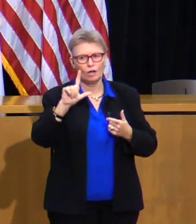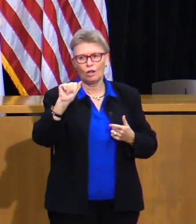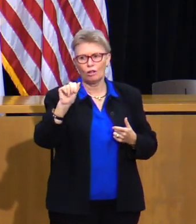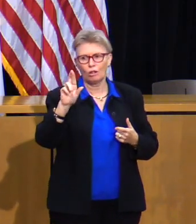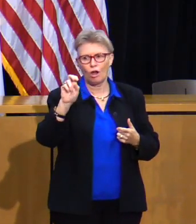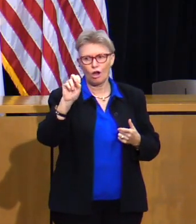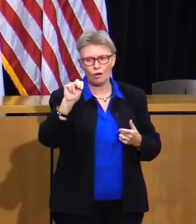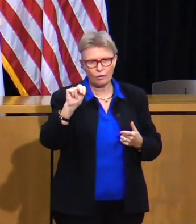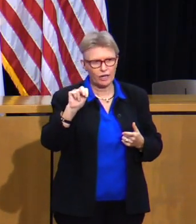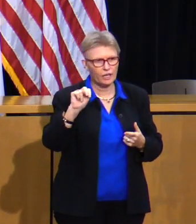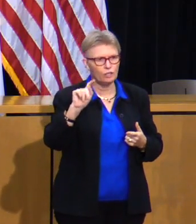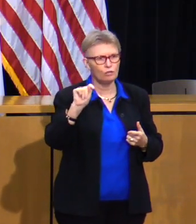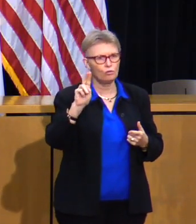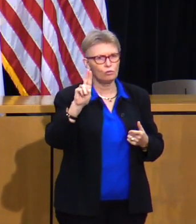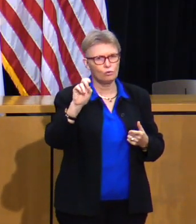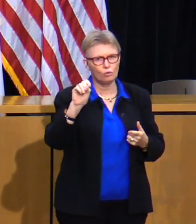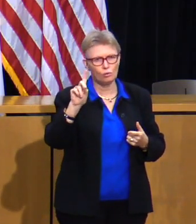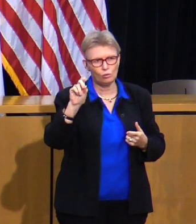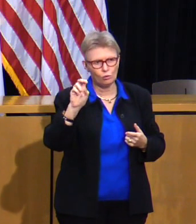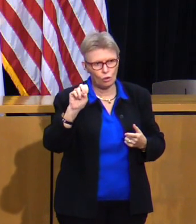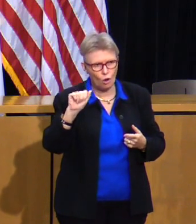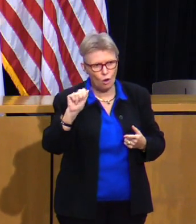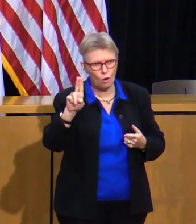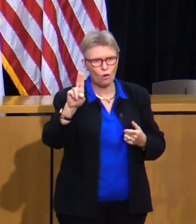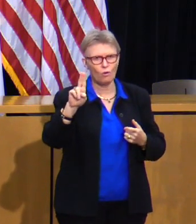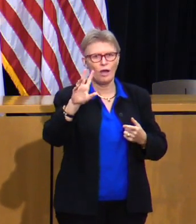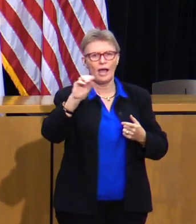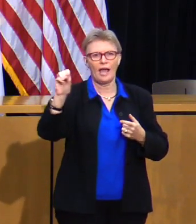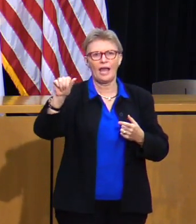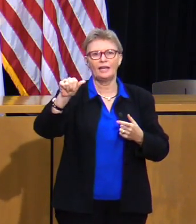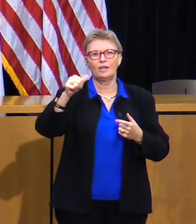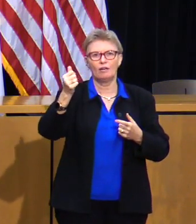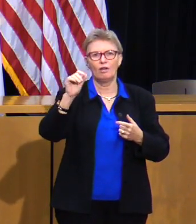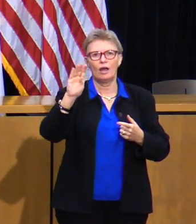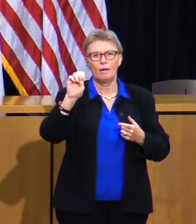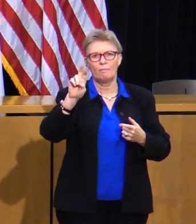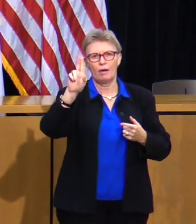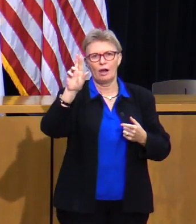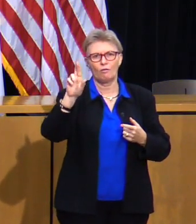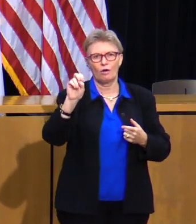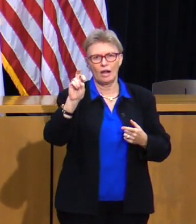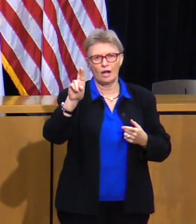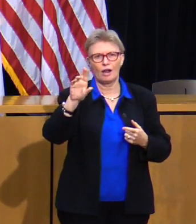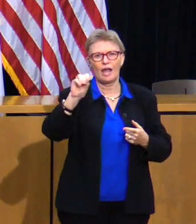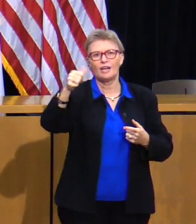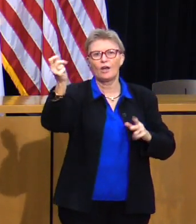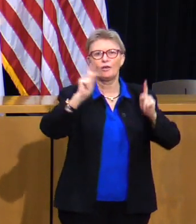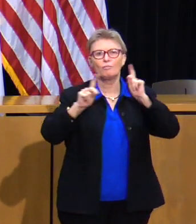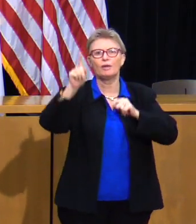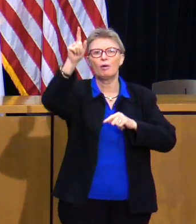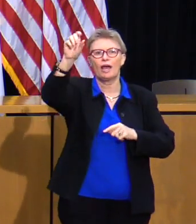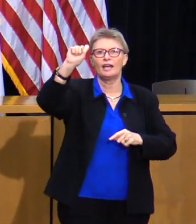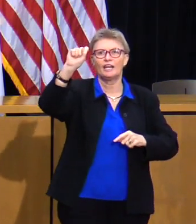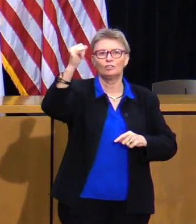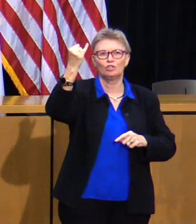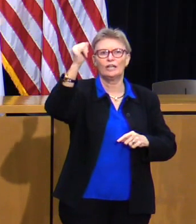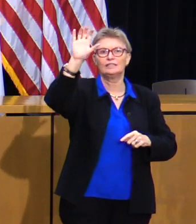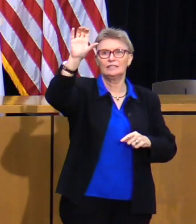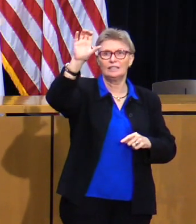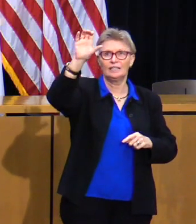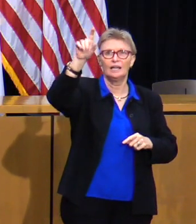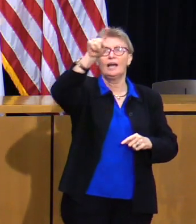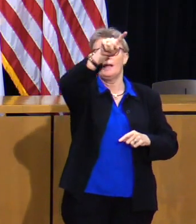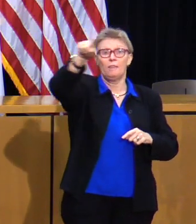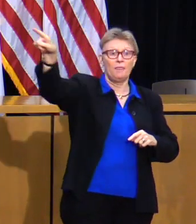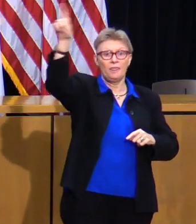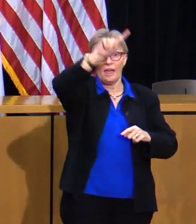Emily Gauthier, and the chairman and members of the SJC Nominating Committee for their time and dedication to the